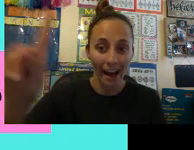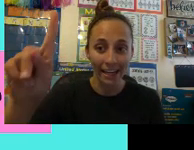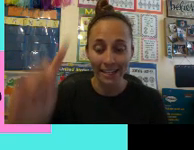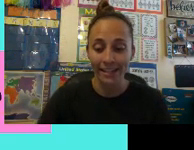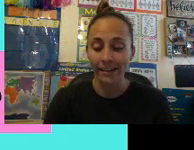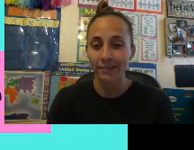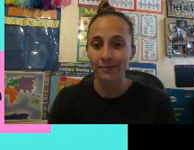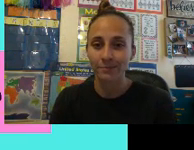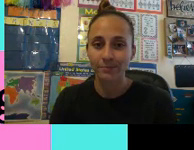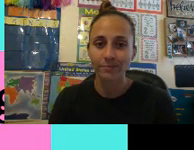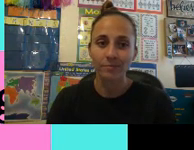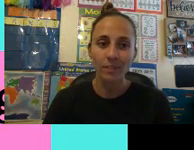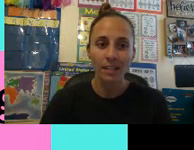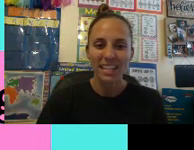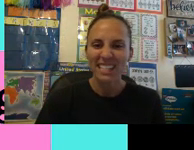an idea.